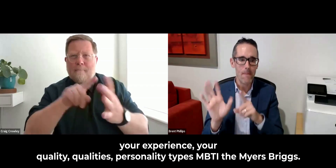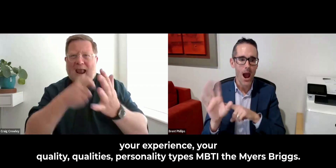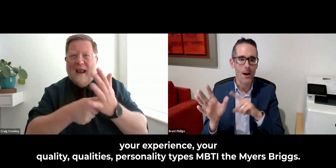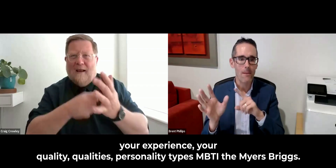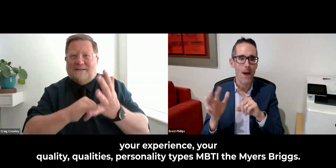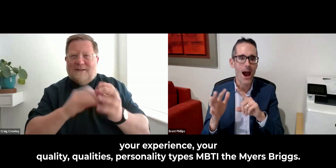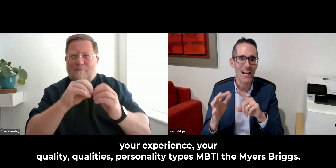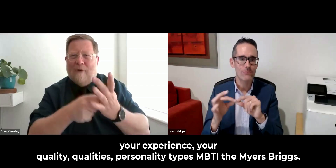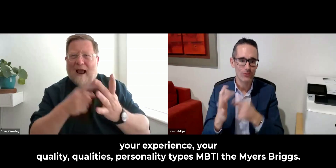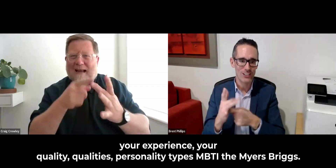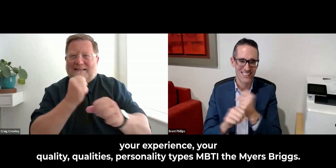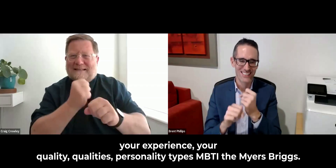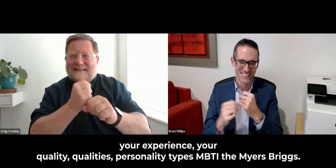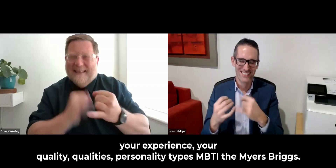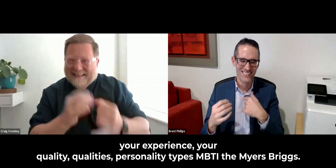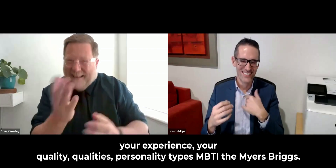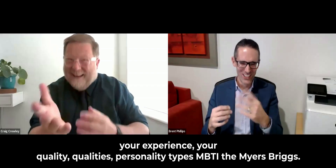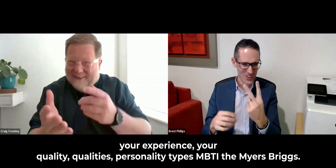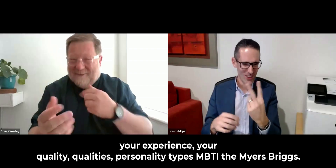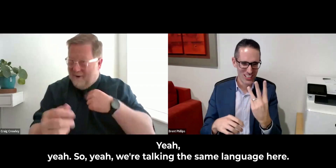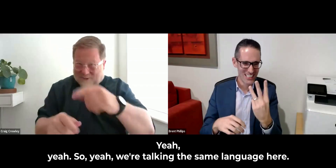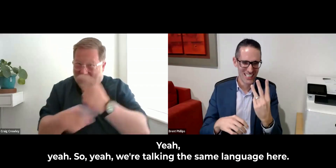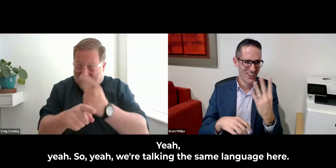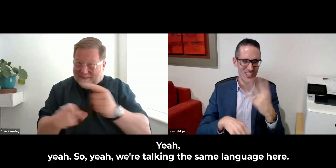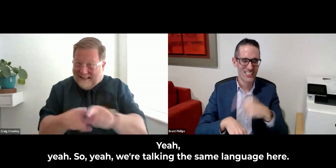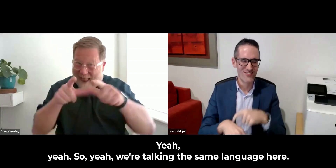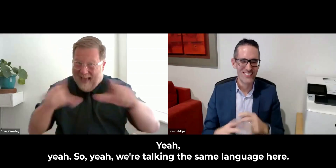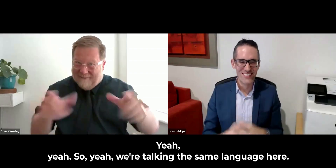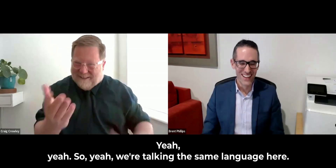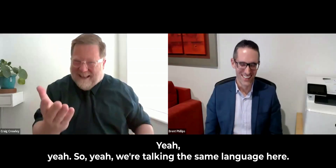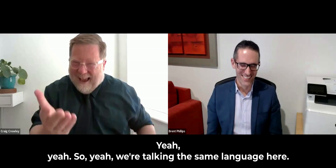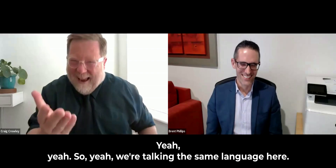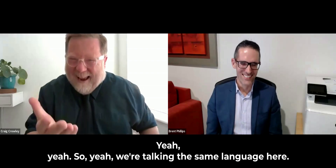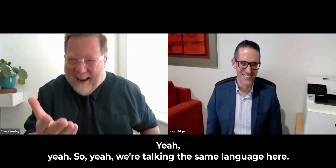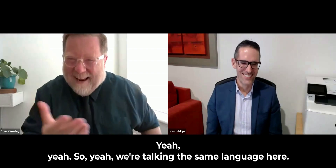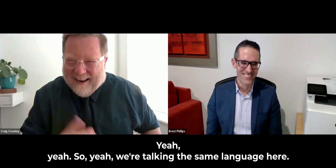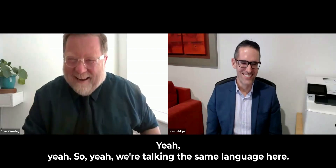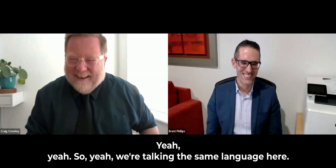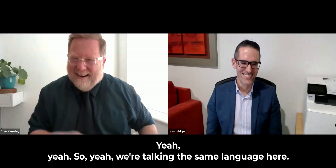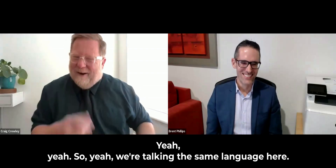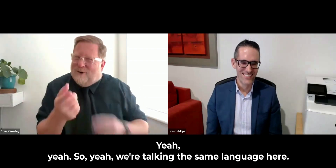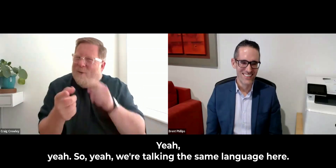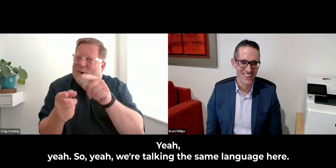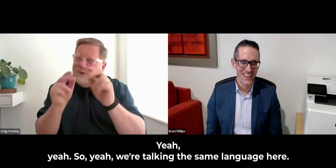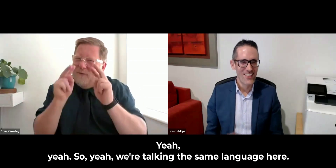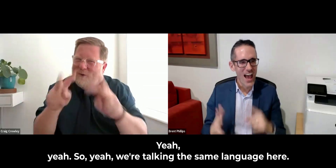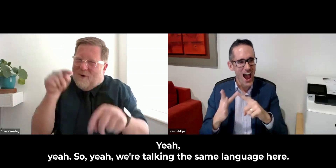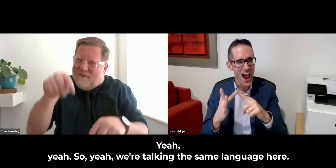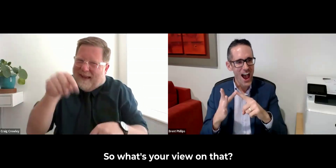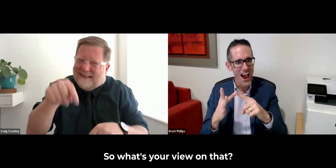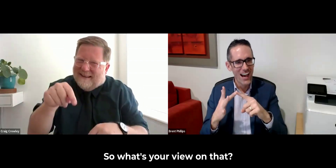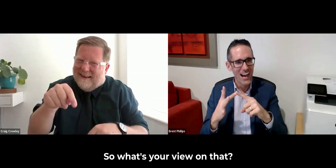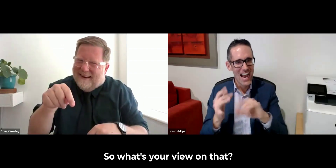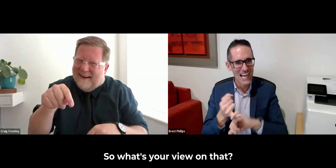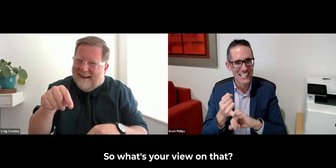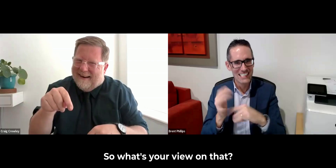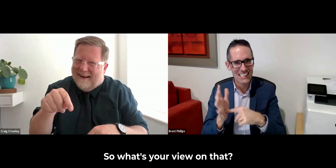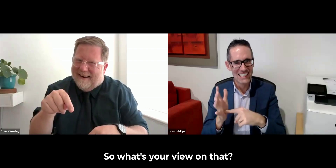MBTI, the Myers-Briggs. Yeah, yeah. So yeah, we're talking the same language here. Yeah. So what's your view on